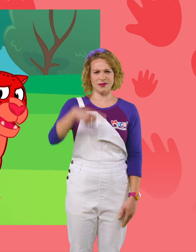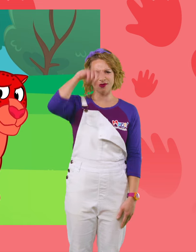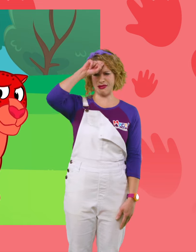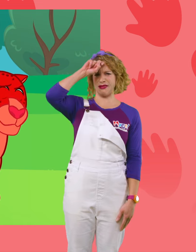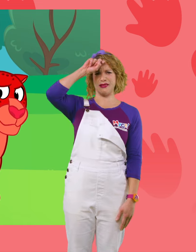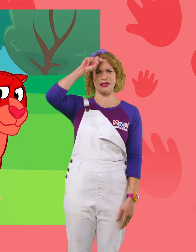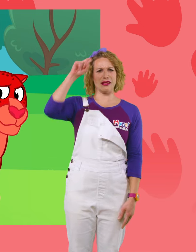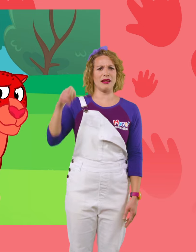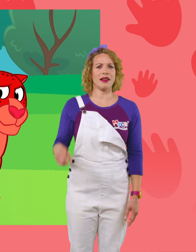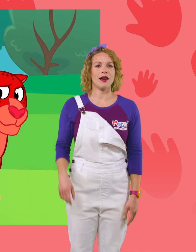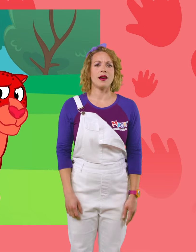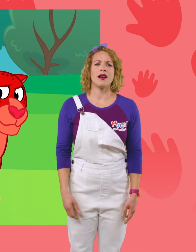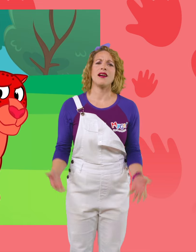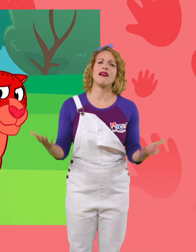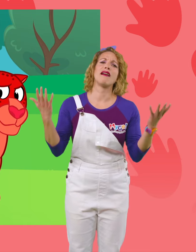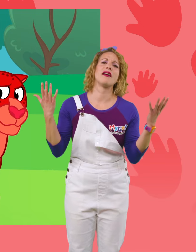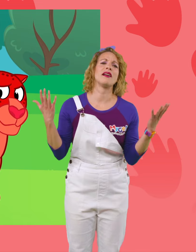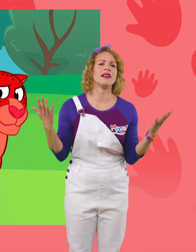Huh?